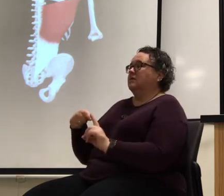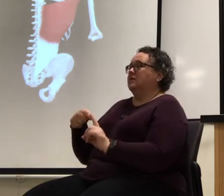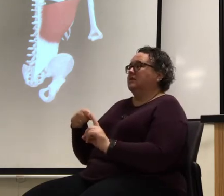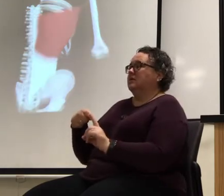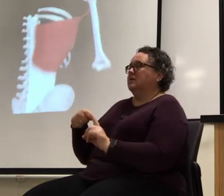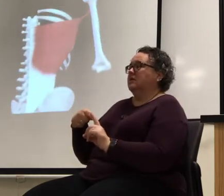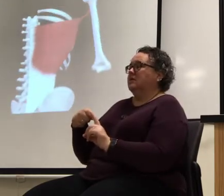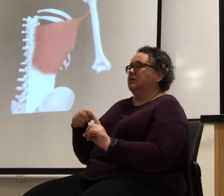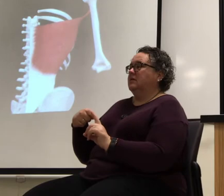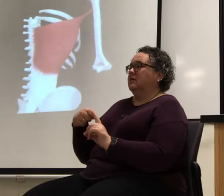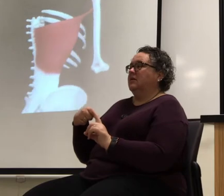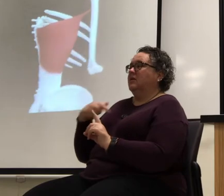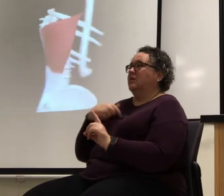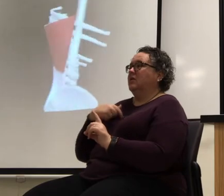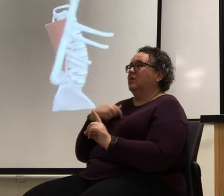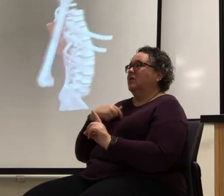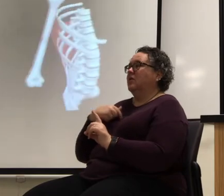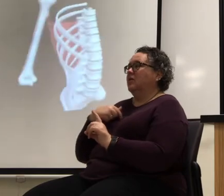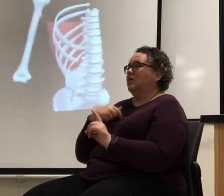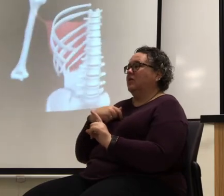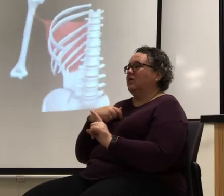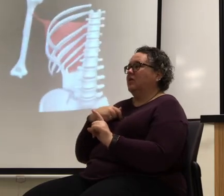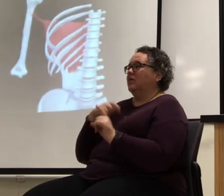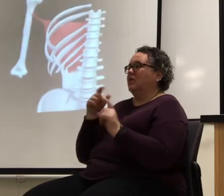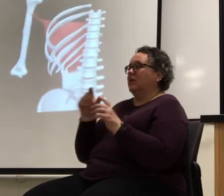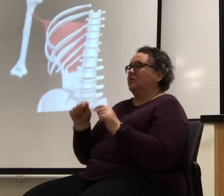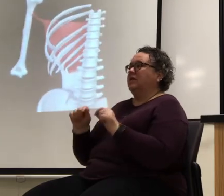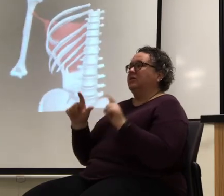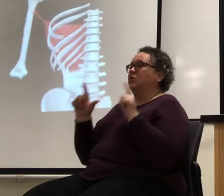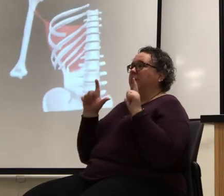Let me zoom in on it. Go to the front of the arm.